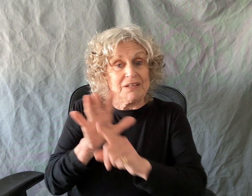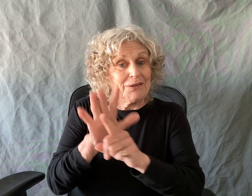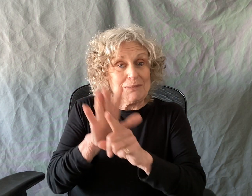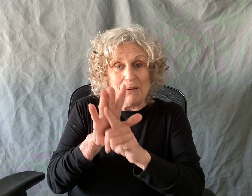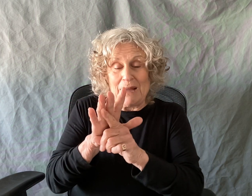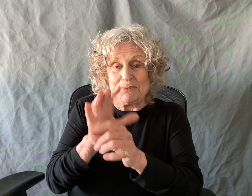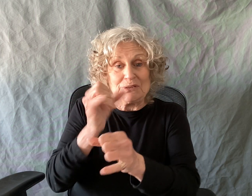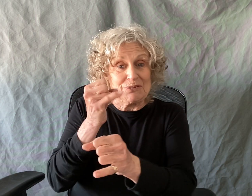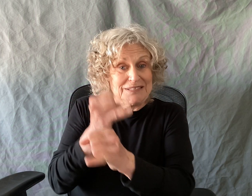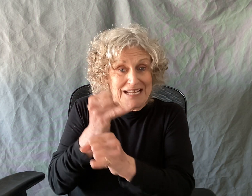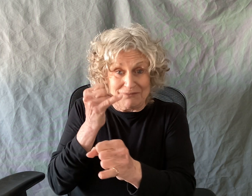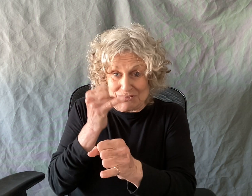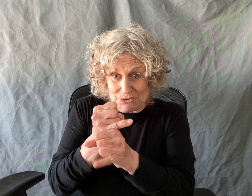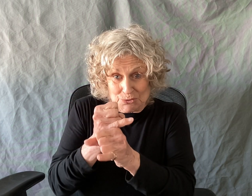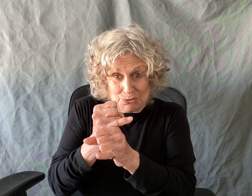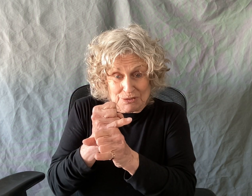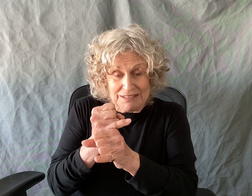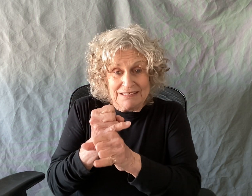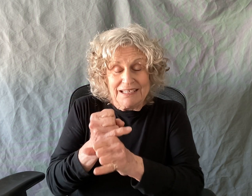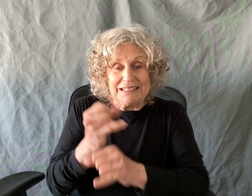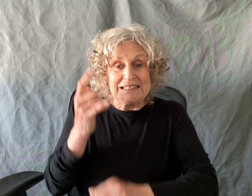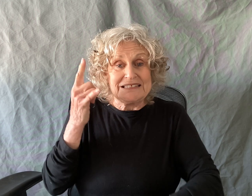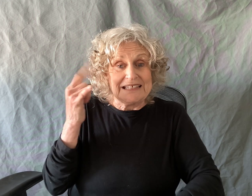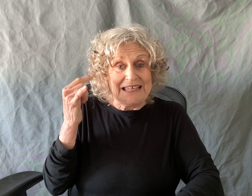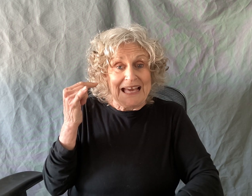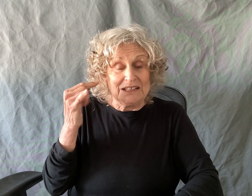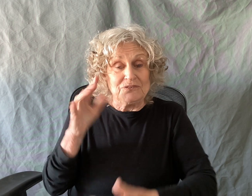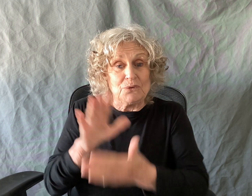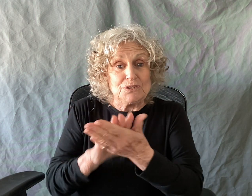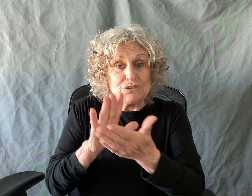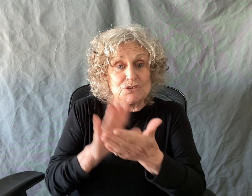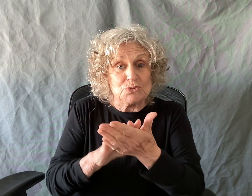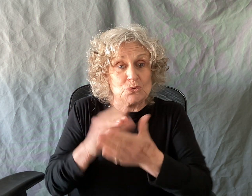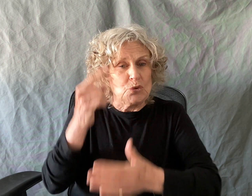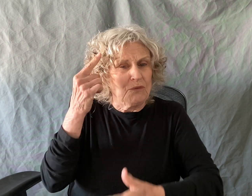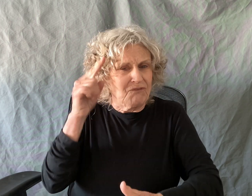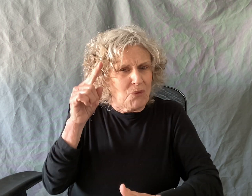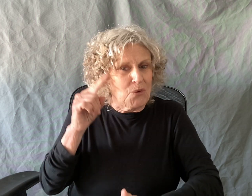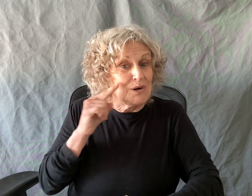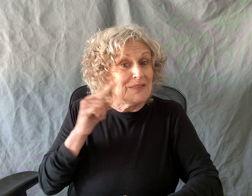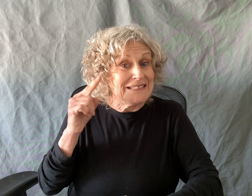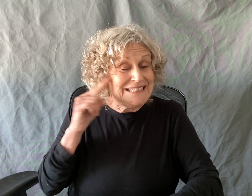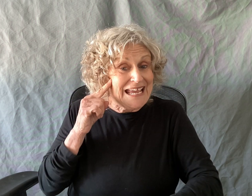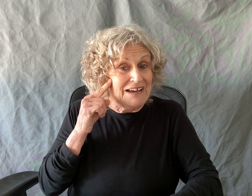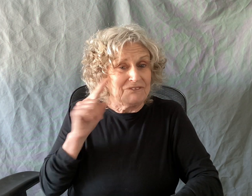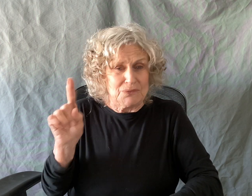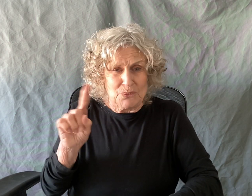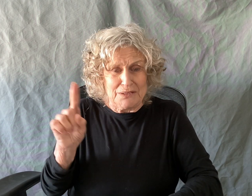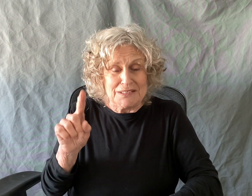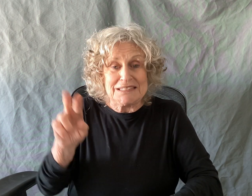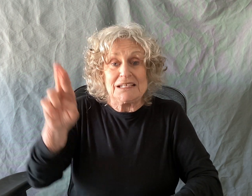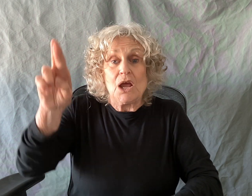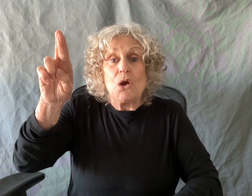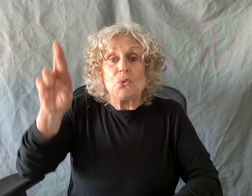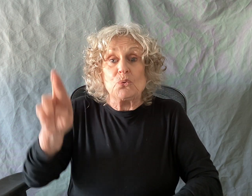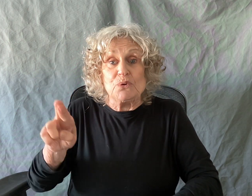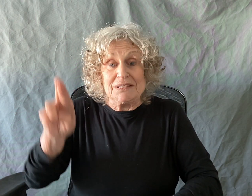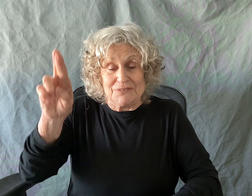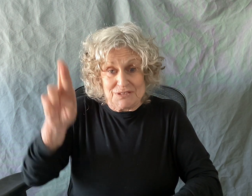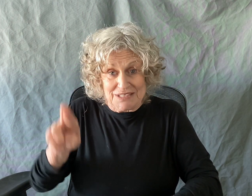very popular deaf school, and it's the California School for the Deaf. And where is it?